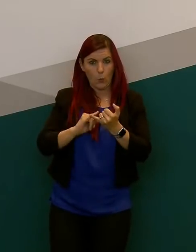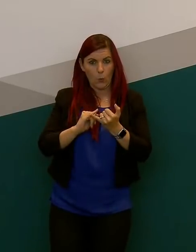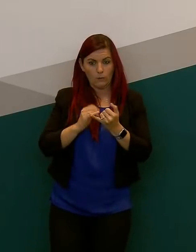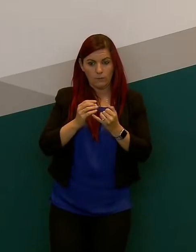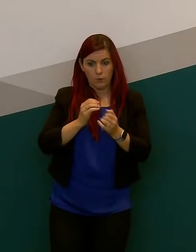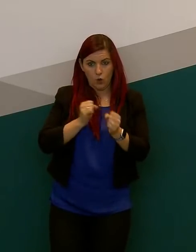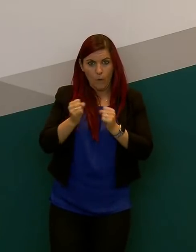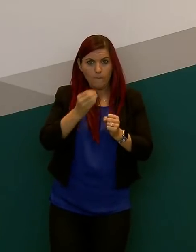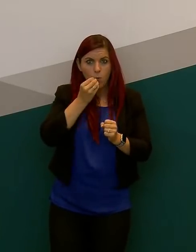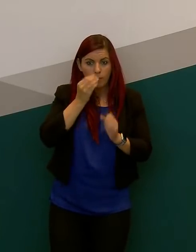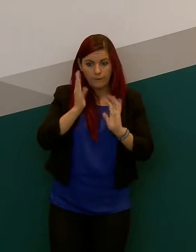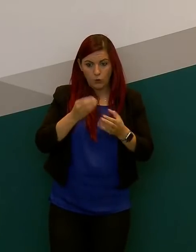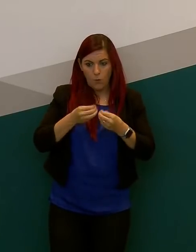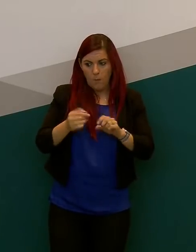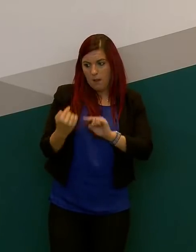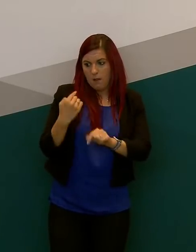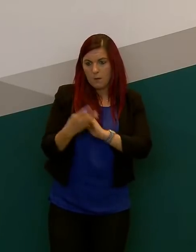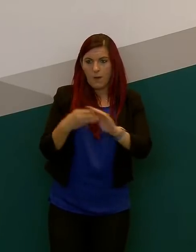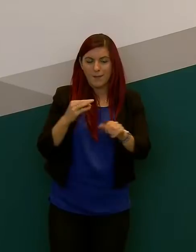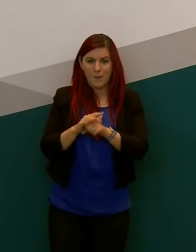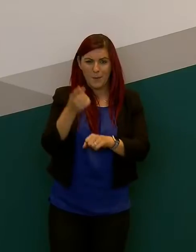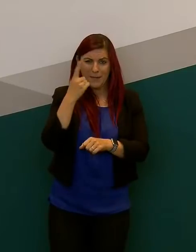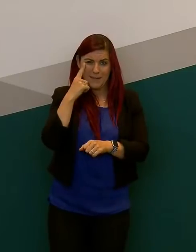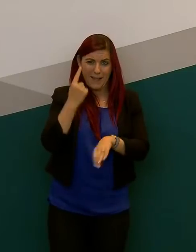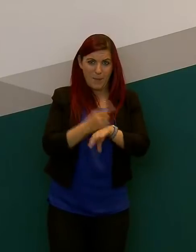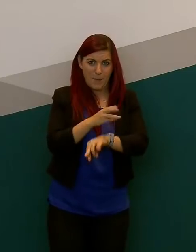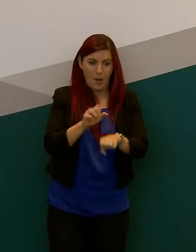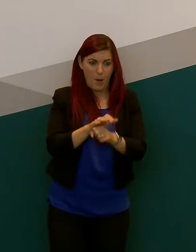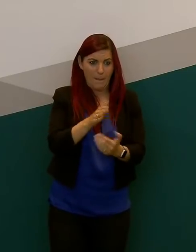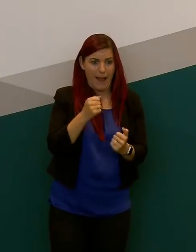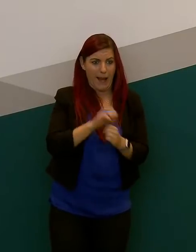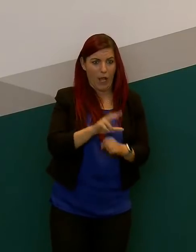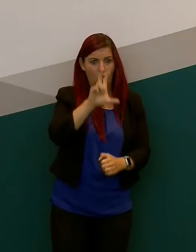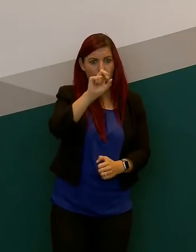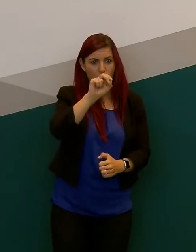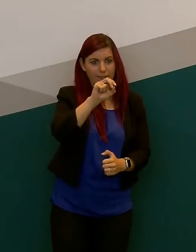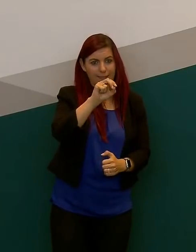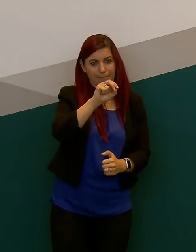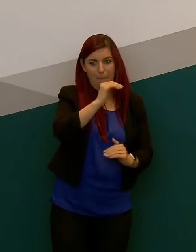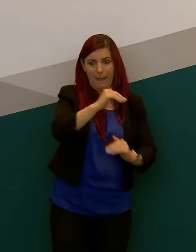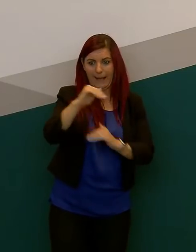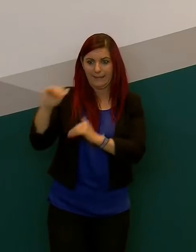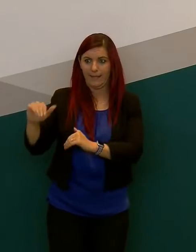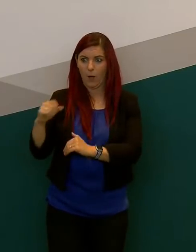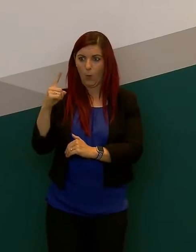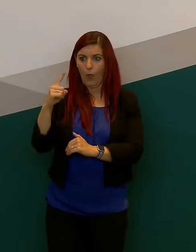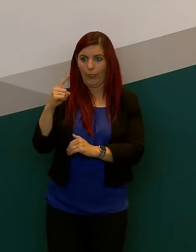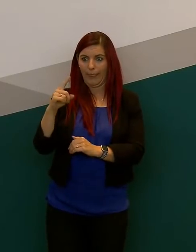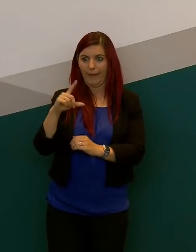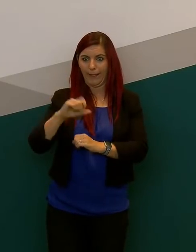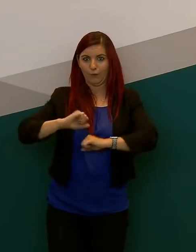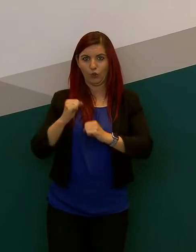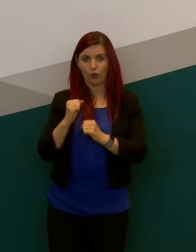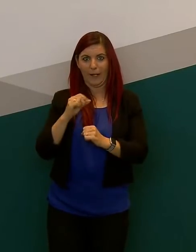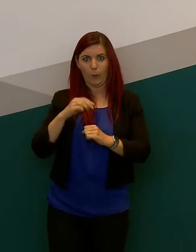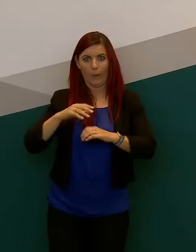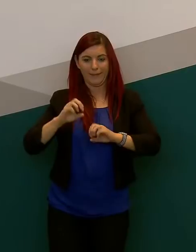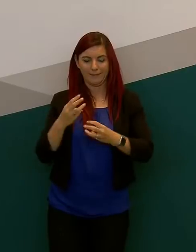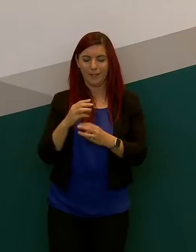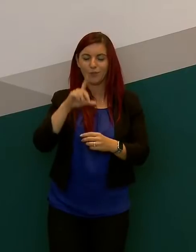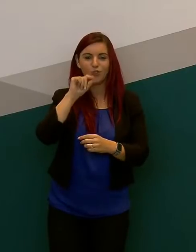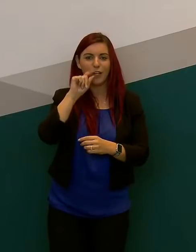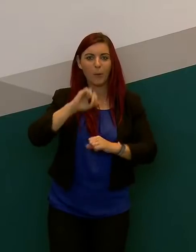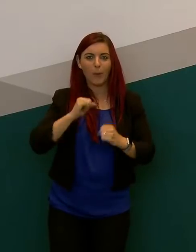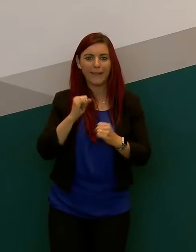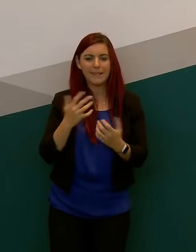There's lots of examples on social media of people buying 30 pints and some chicken wings, and that clearly wasn't the intention, where it was to serve a